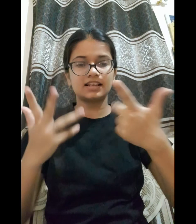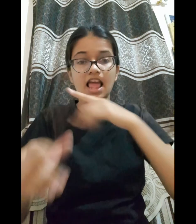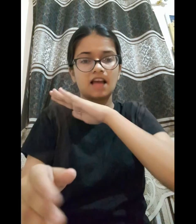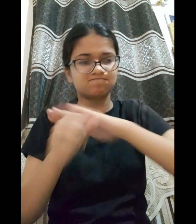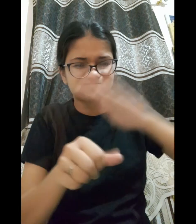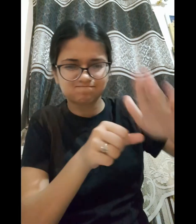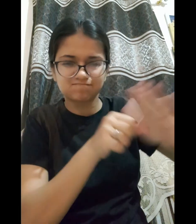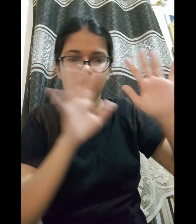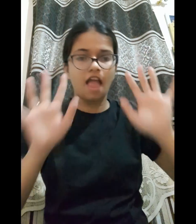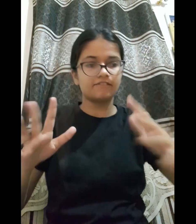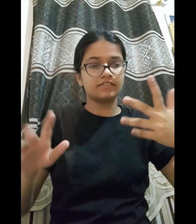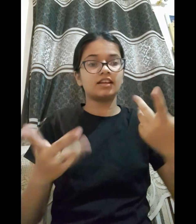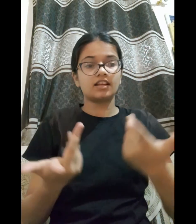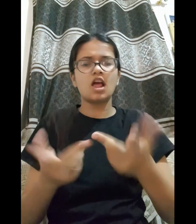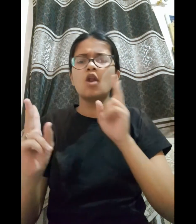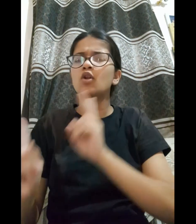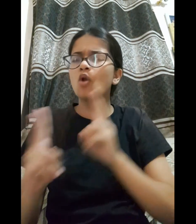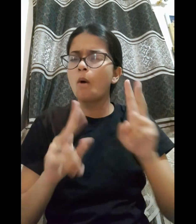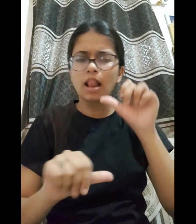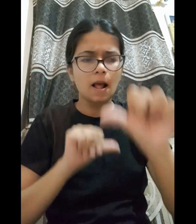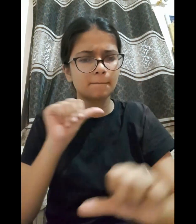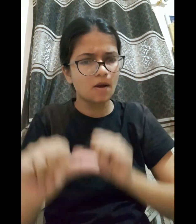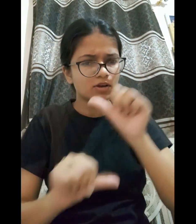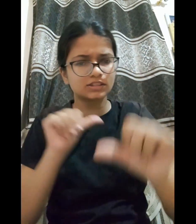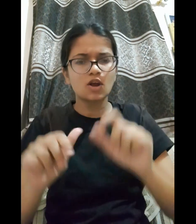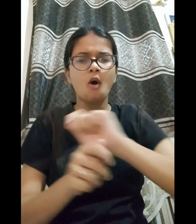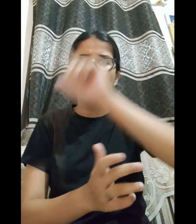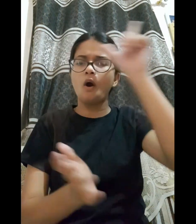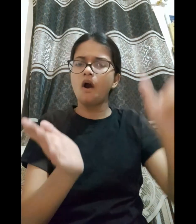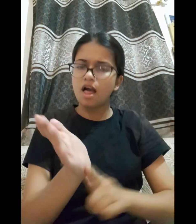it. That's the normal process. All viruses